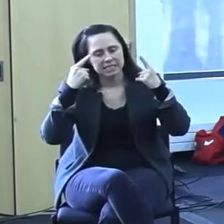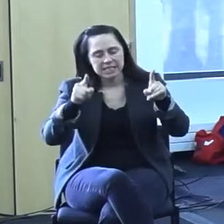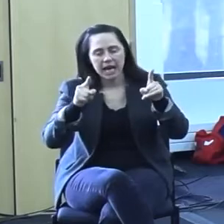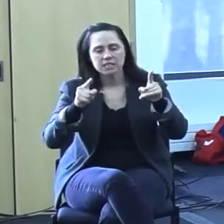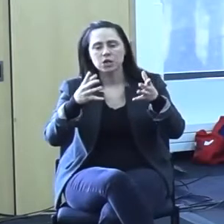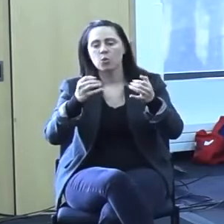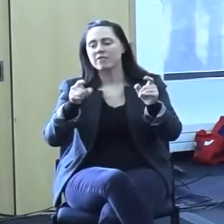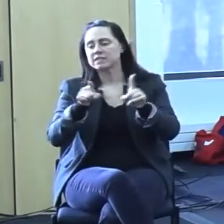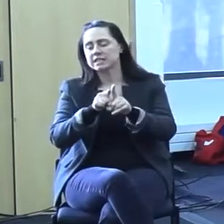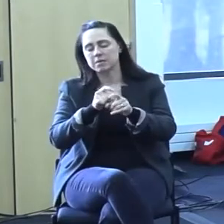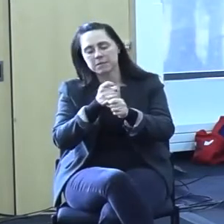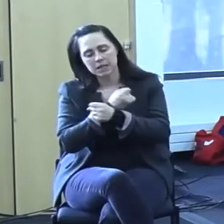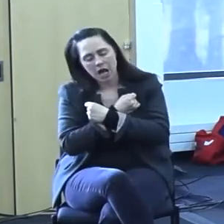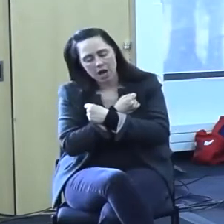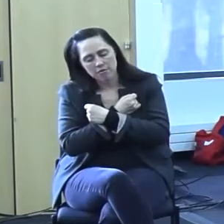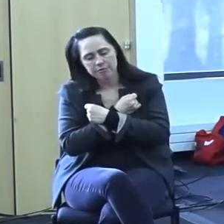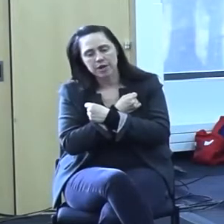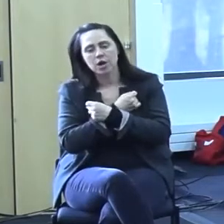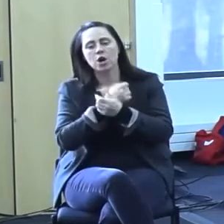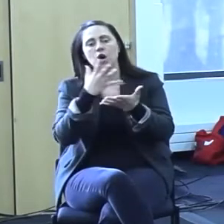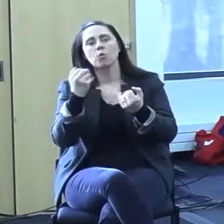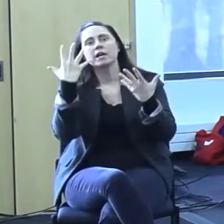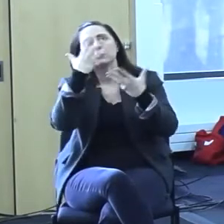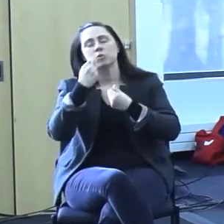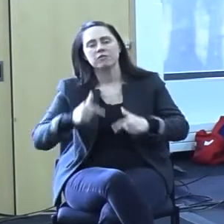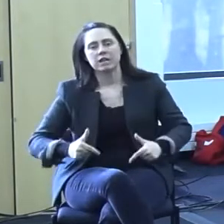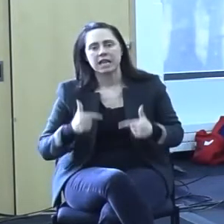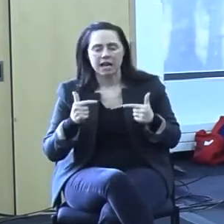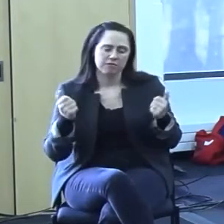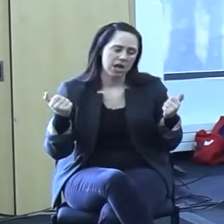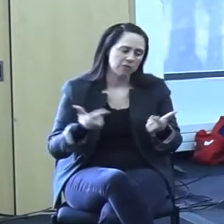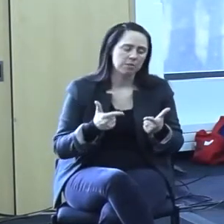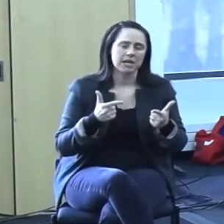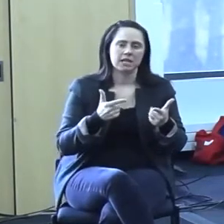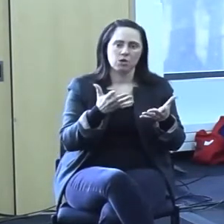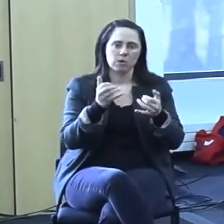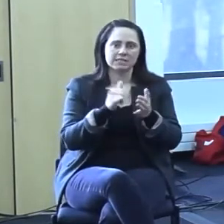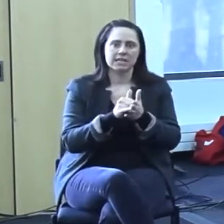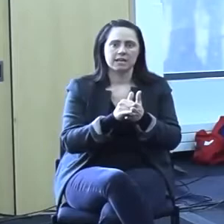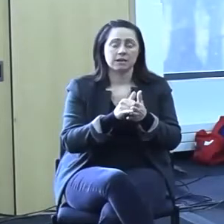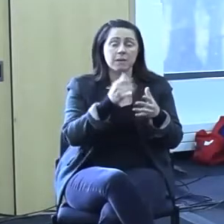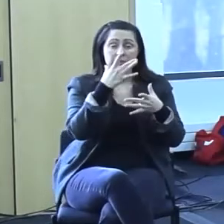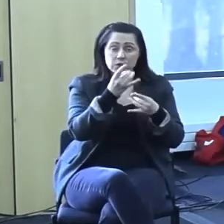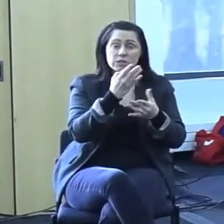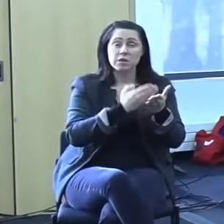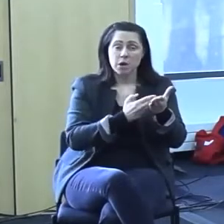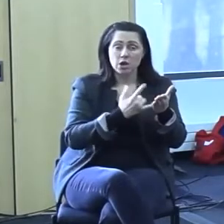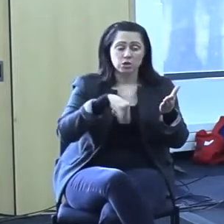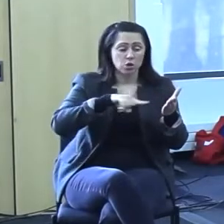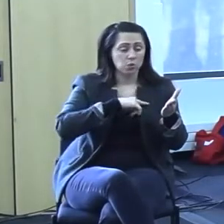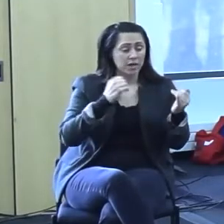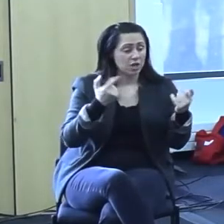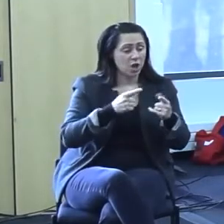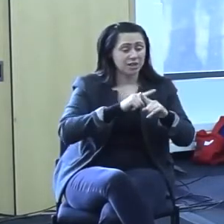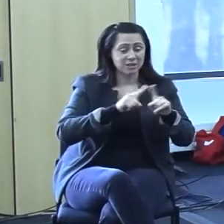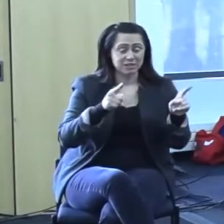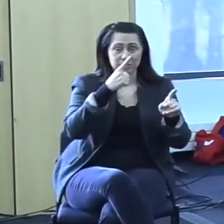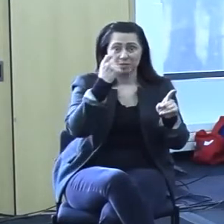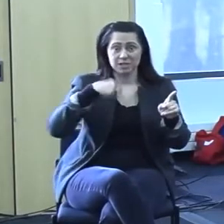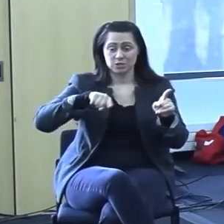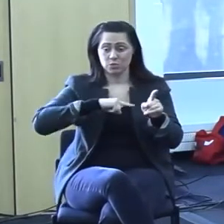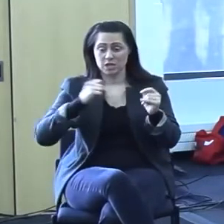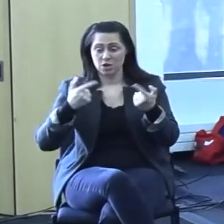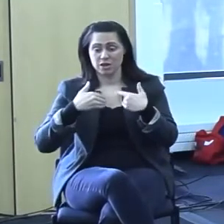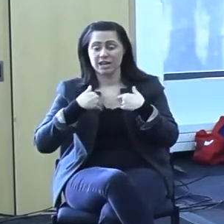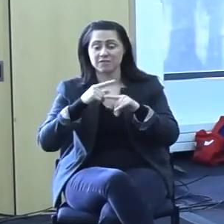the same love. We're looking for a beautiful life. And the interesting part is we all are different because we all